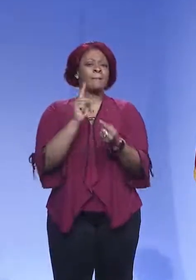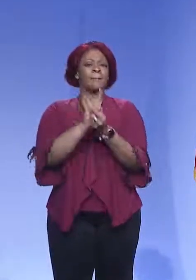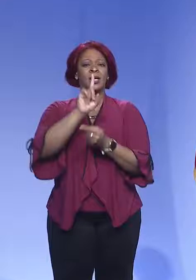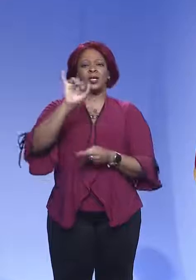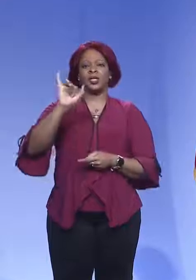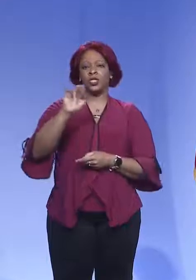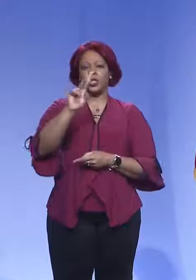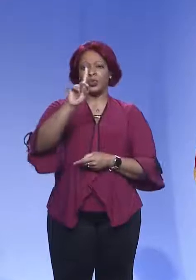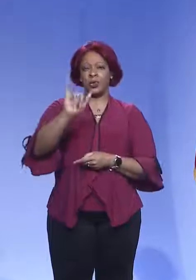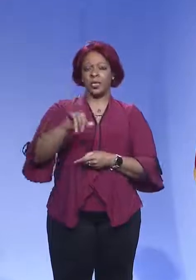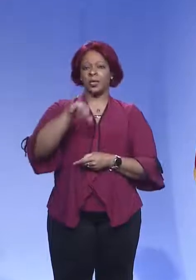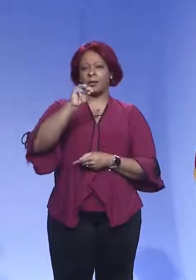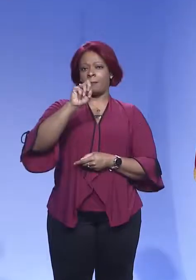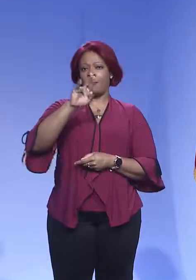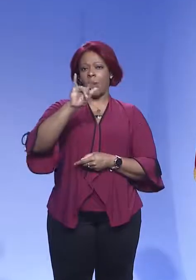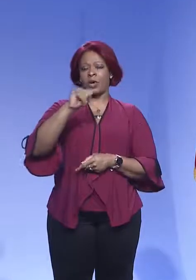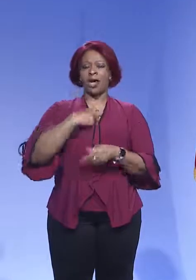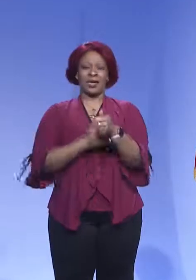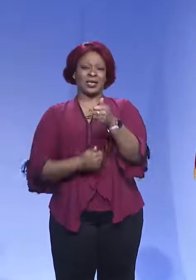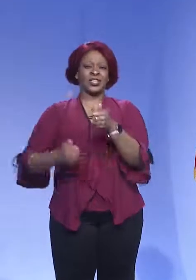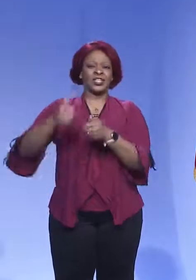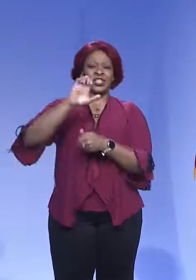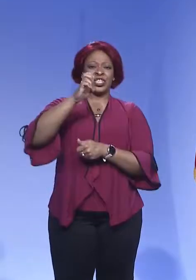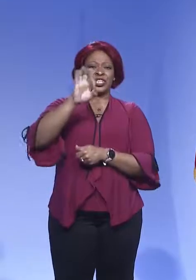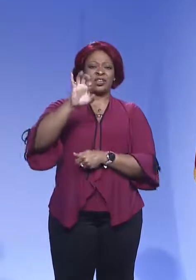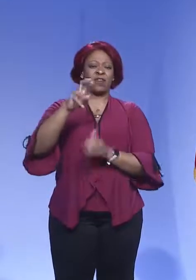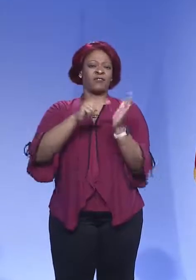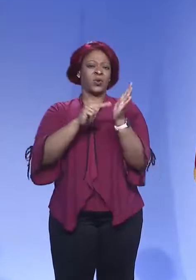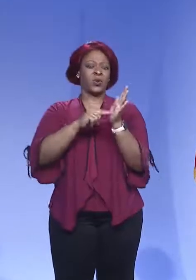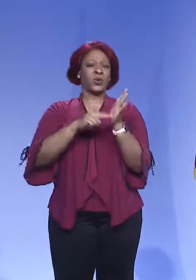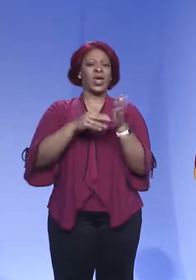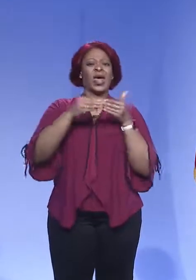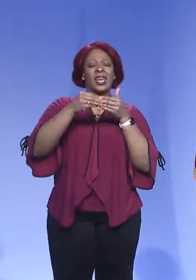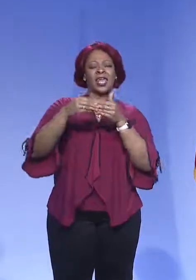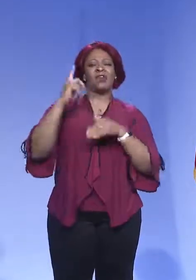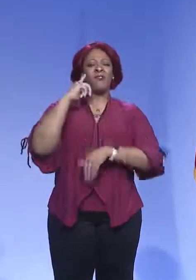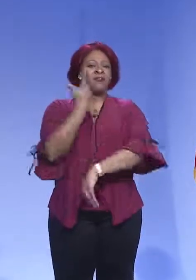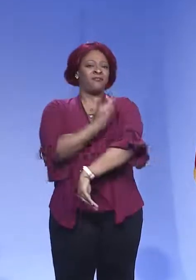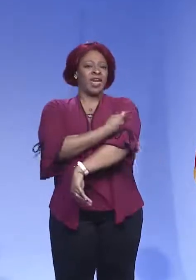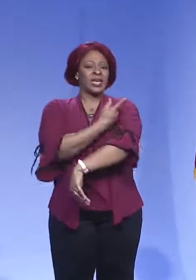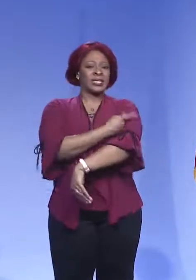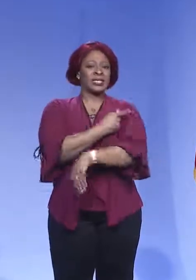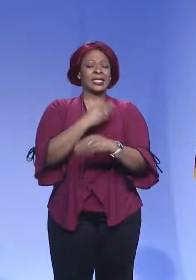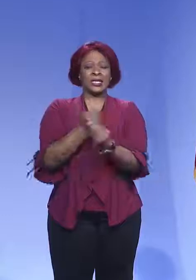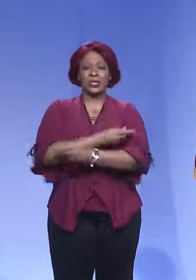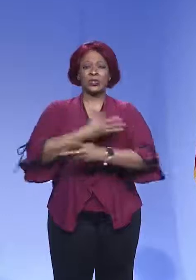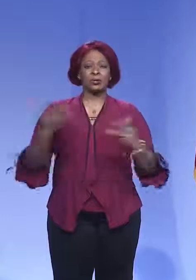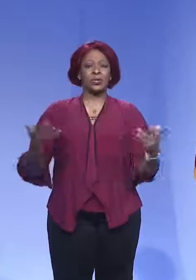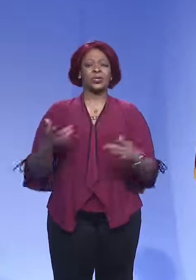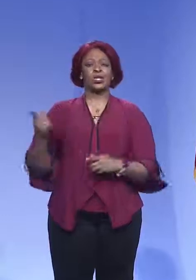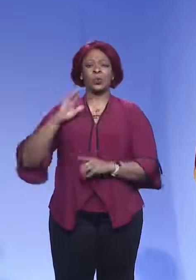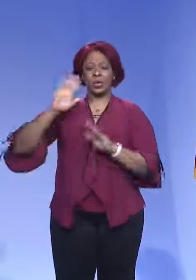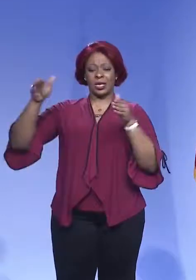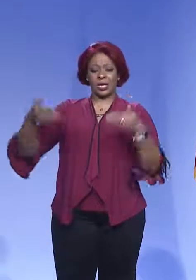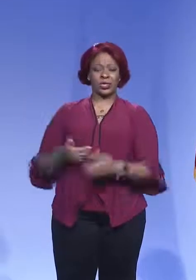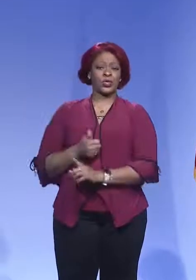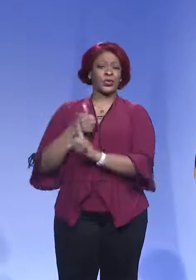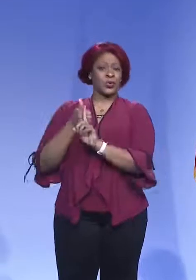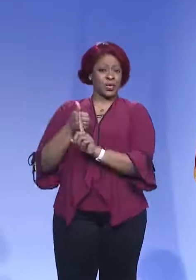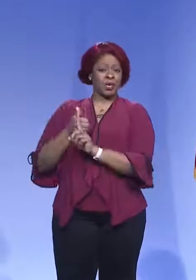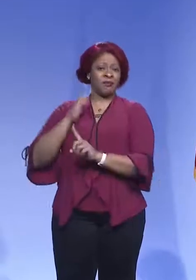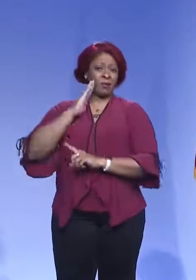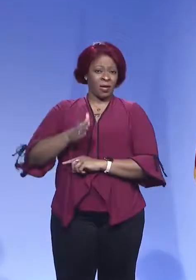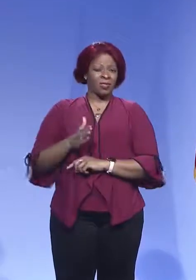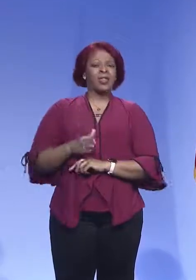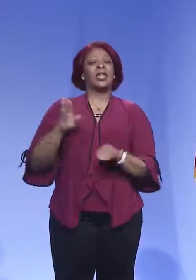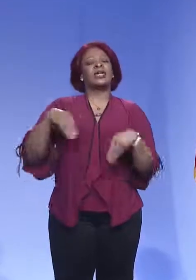Judy Martin. She's our Chief of Nursing, but also the lead for our vaccine distribution. She's going to introduce herself